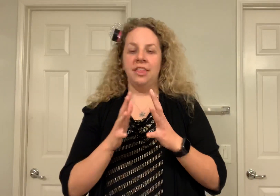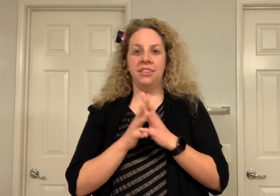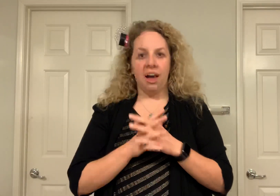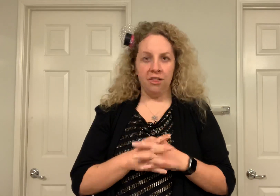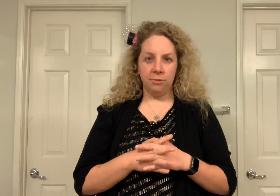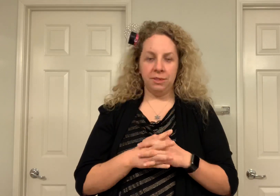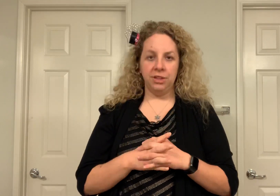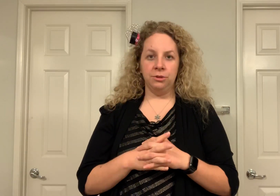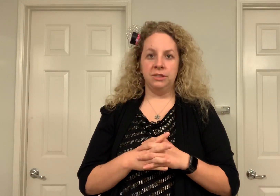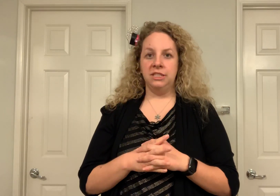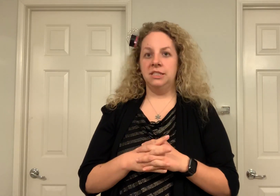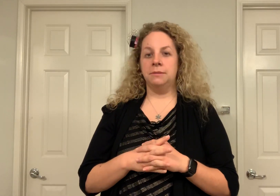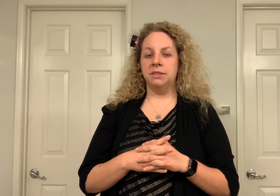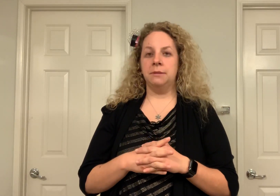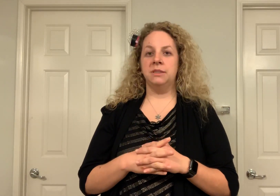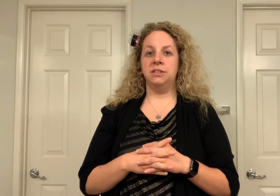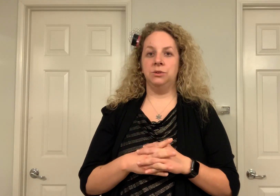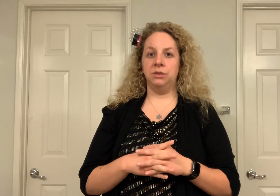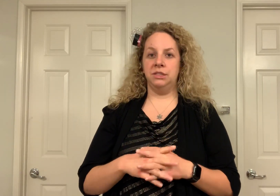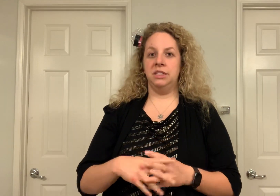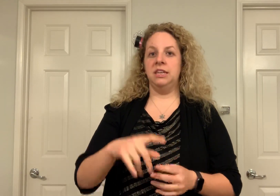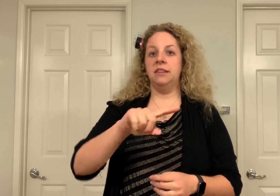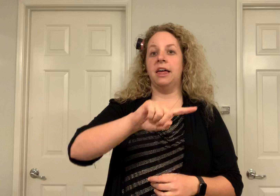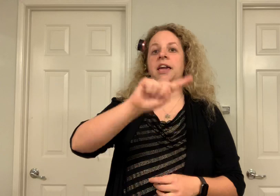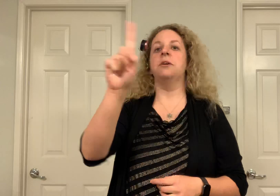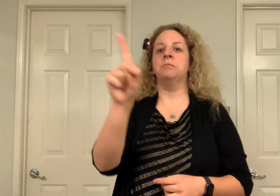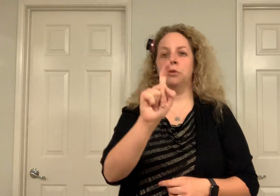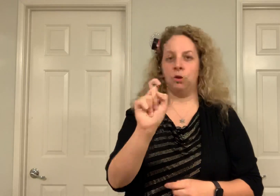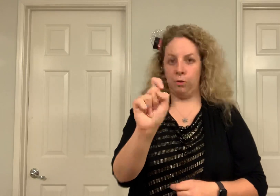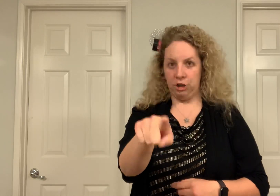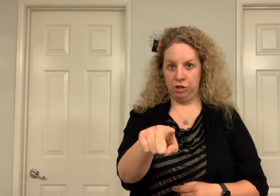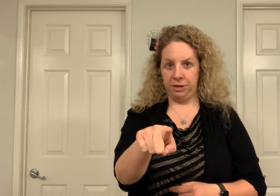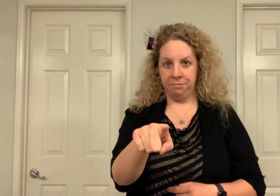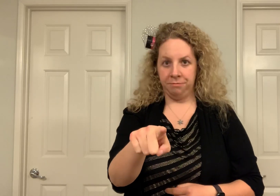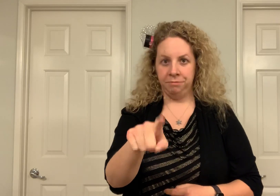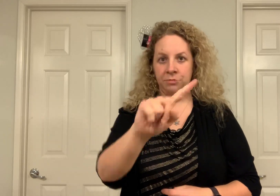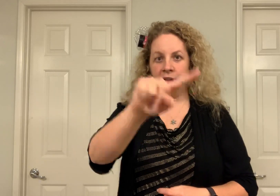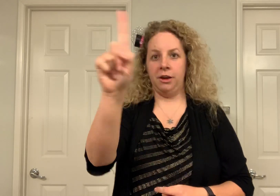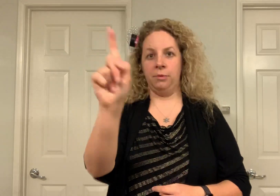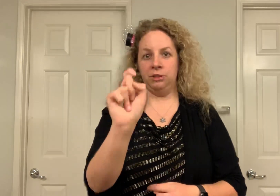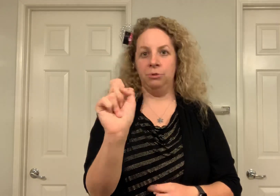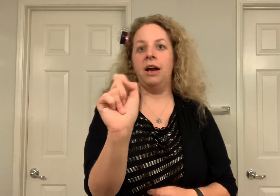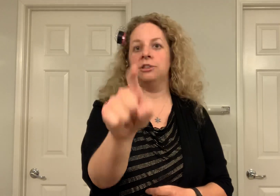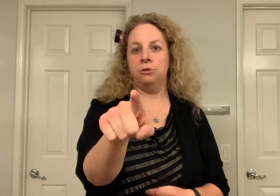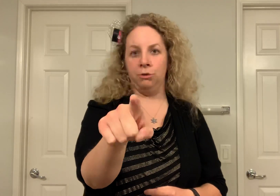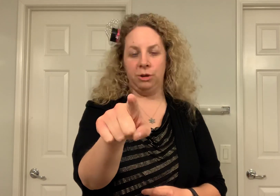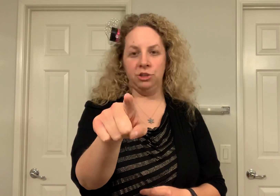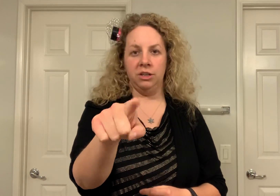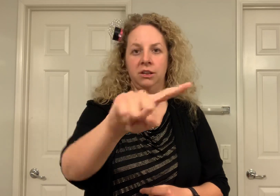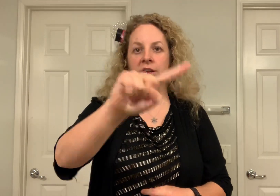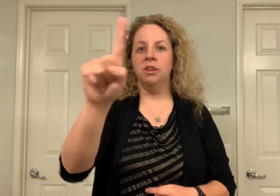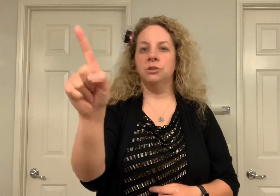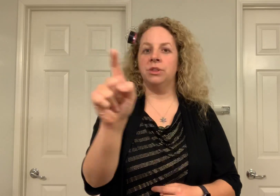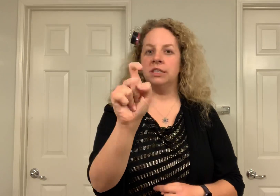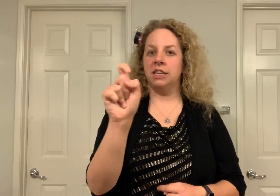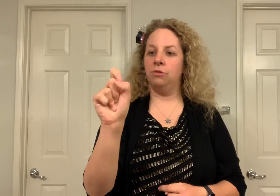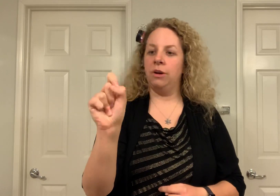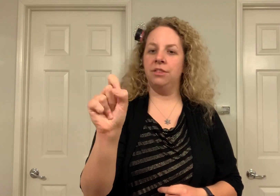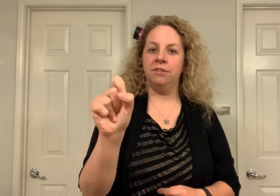the other one that you'll see sometimes is you'll see like question. Okay, I want to ask you a question. So that's kind of where the